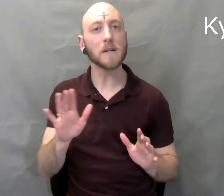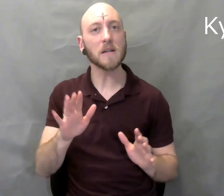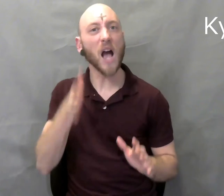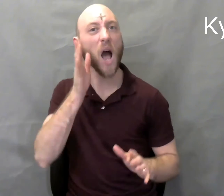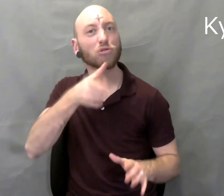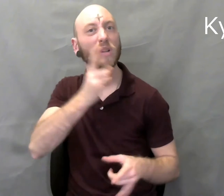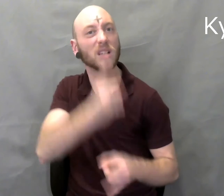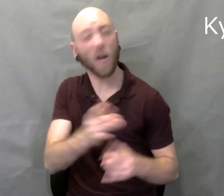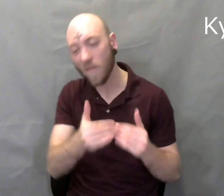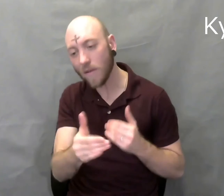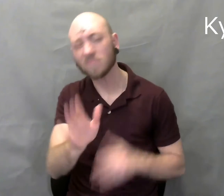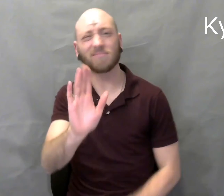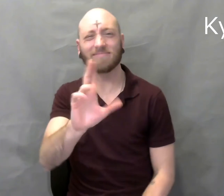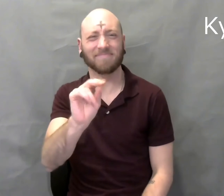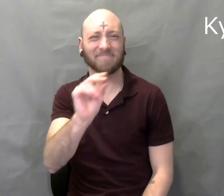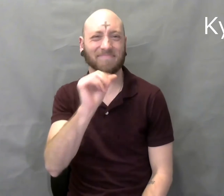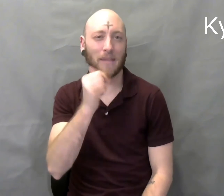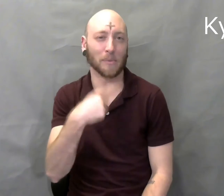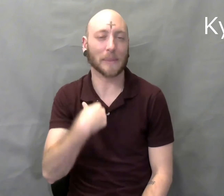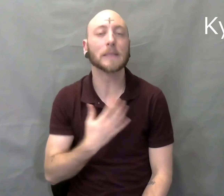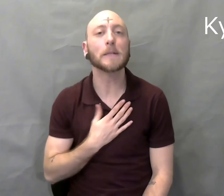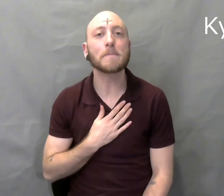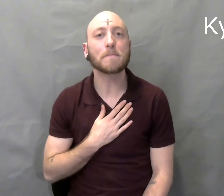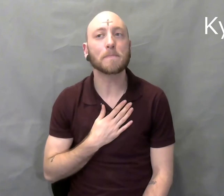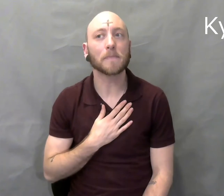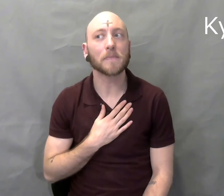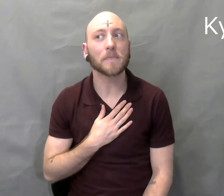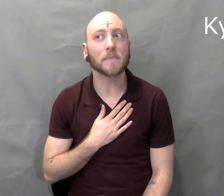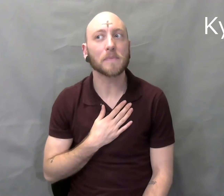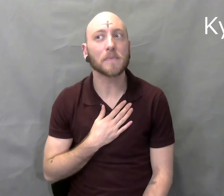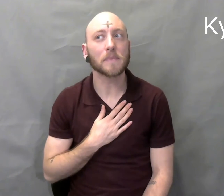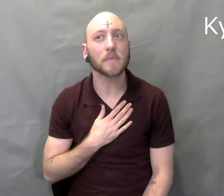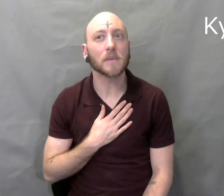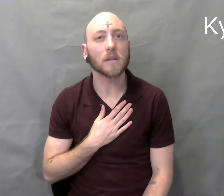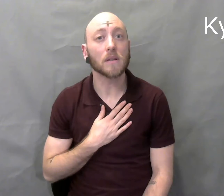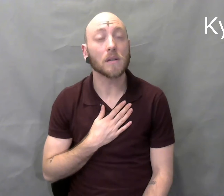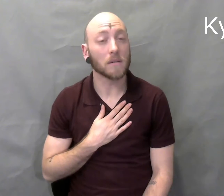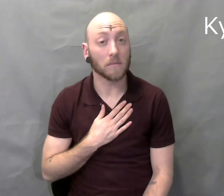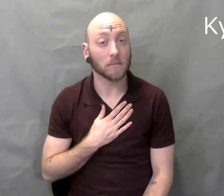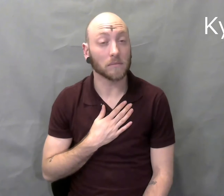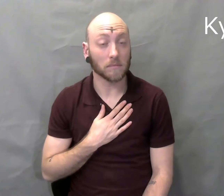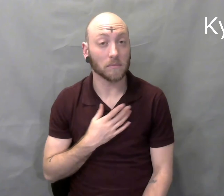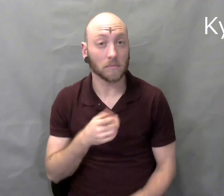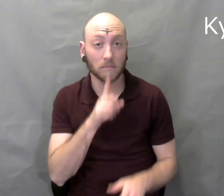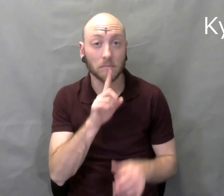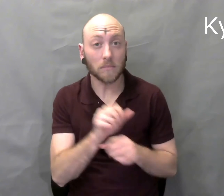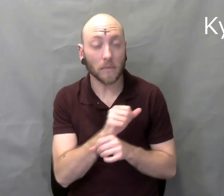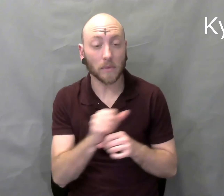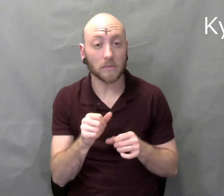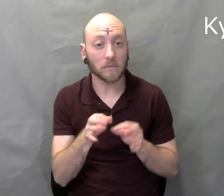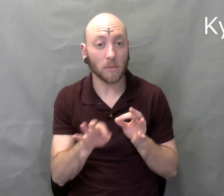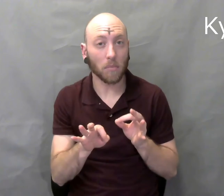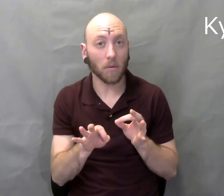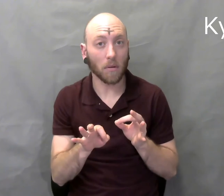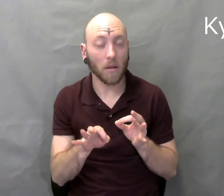is amazing. There was none of that. There was just this simple, quiet acceptance of just, I'm going to start drinking.